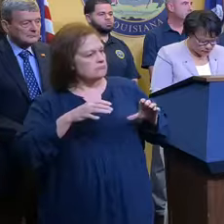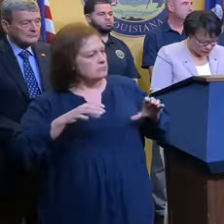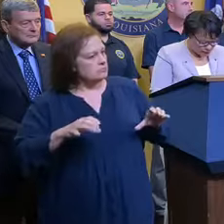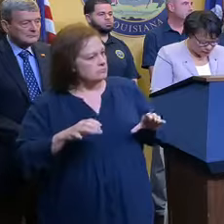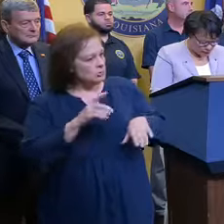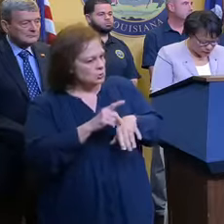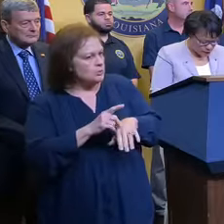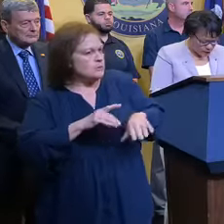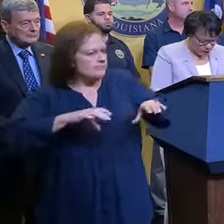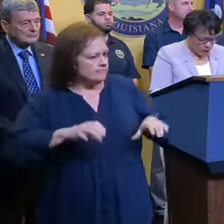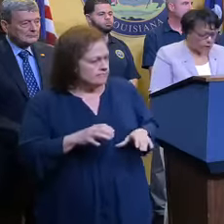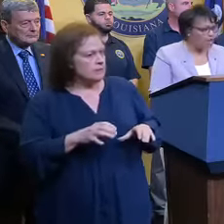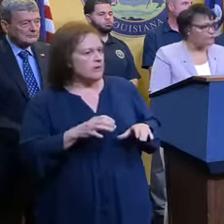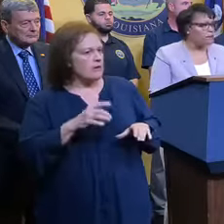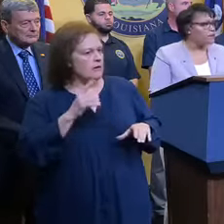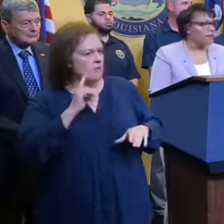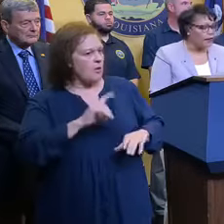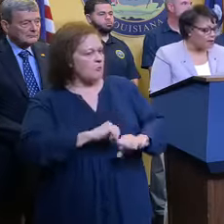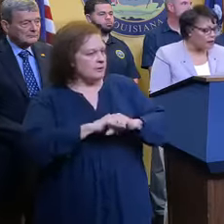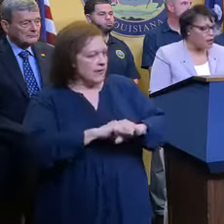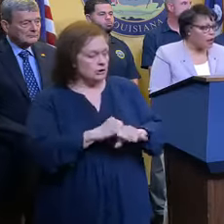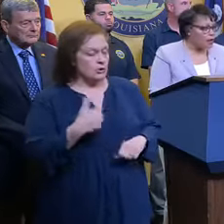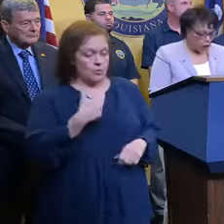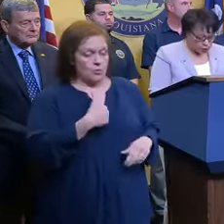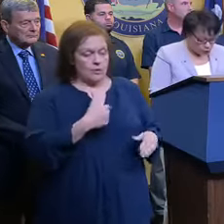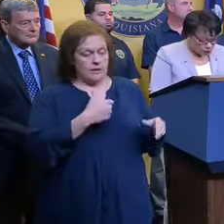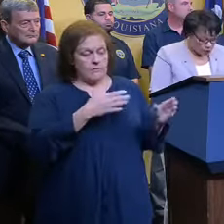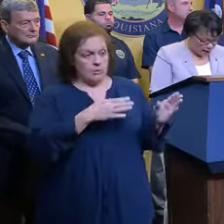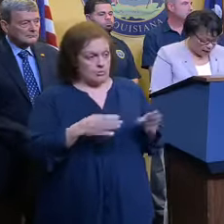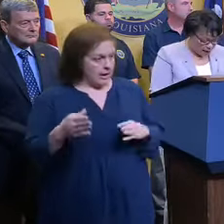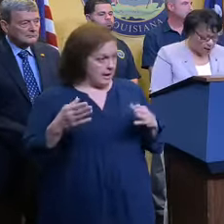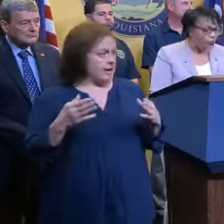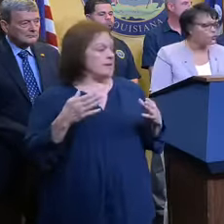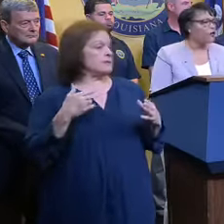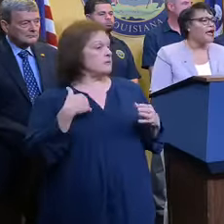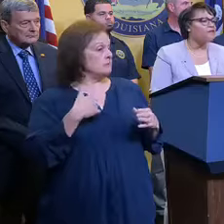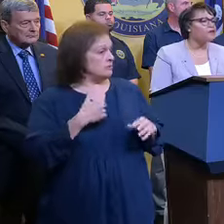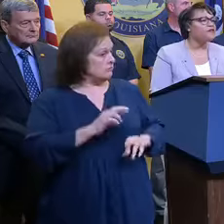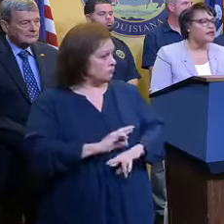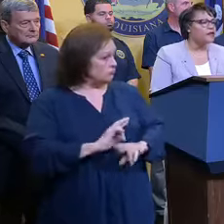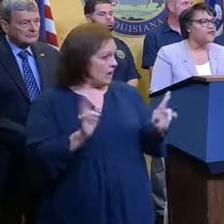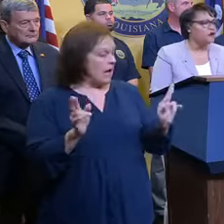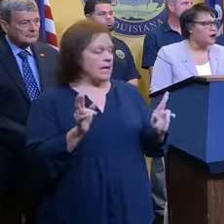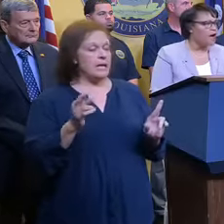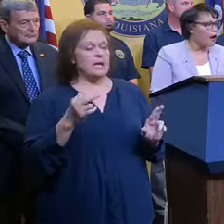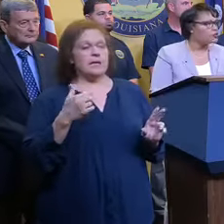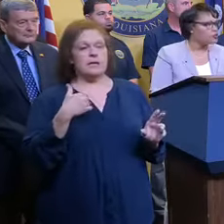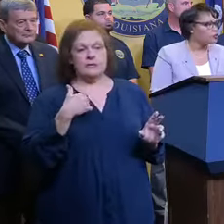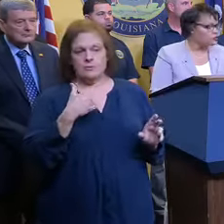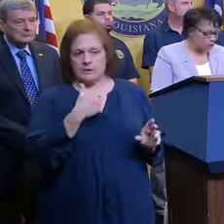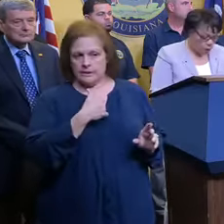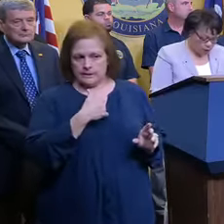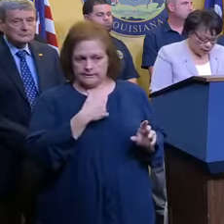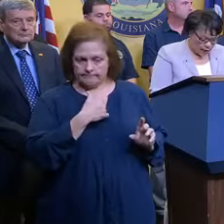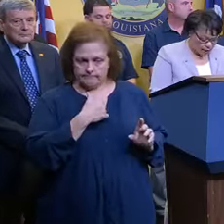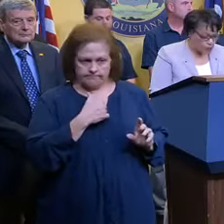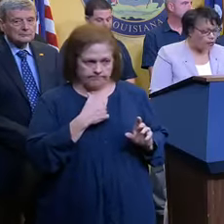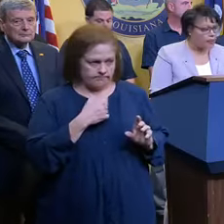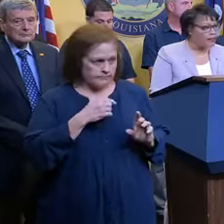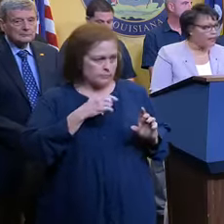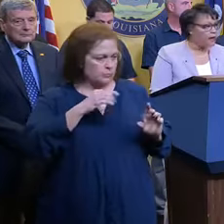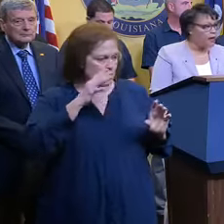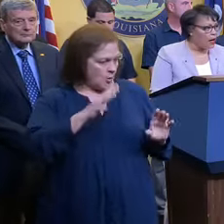as possible. We have been preparing to respond, and we're doing everything within our power to do so,